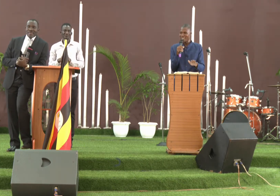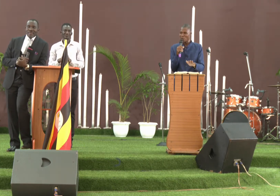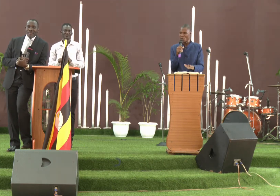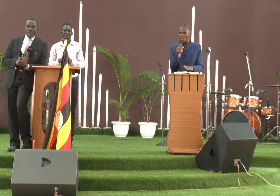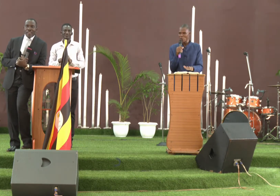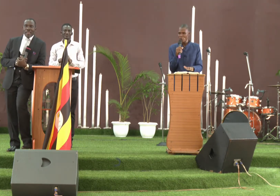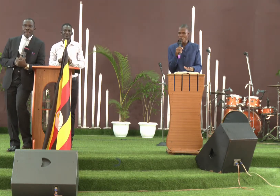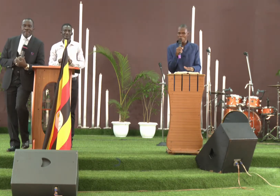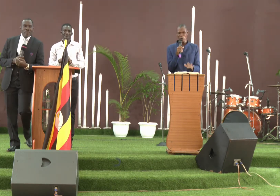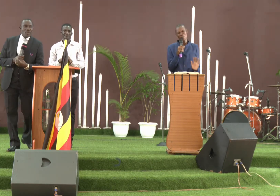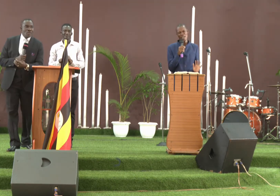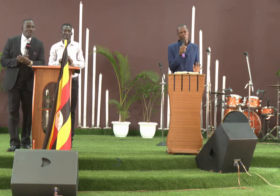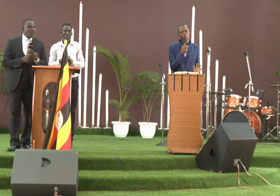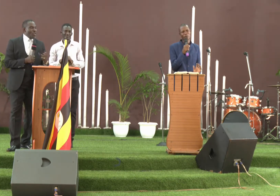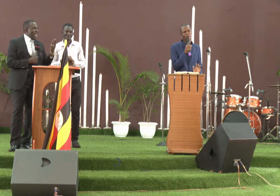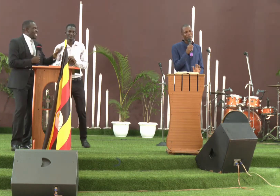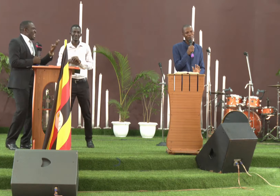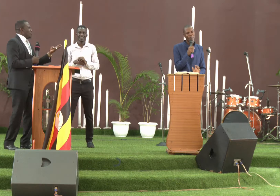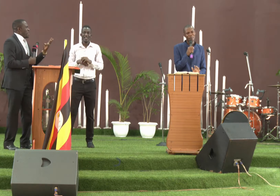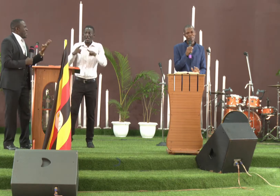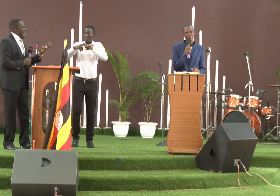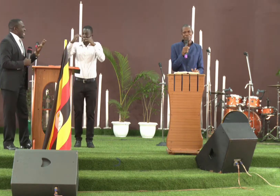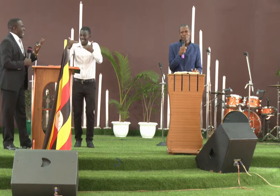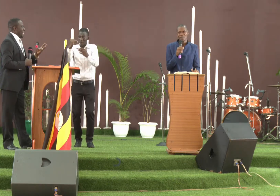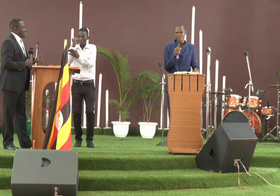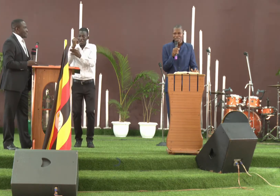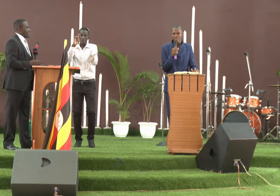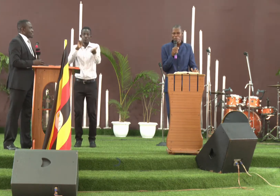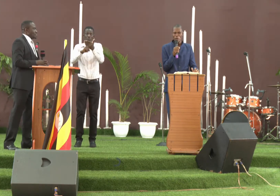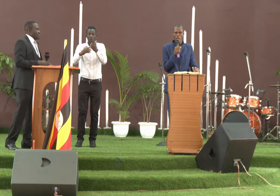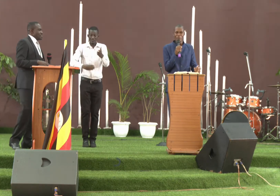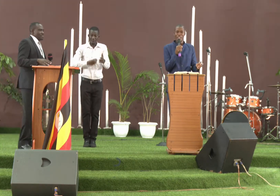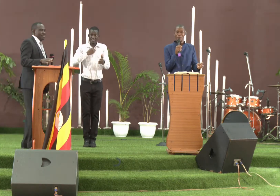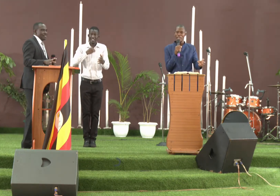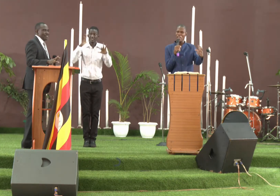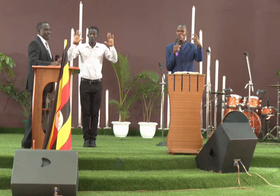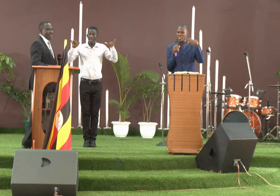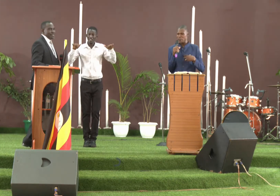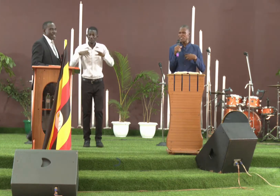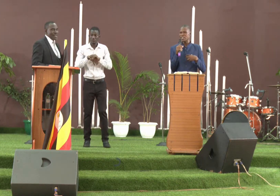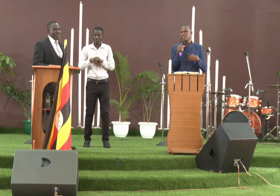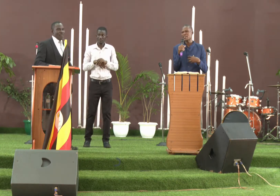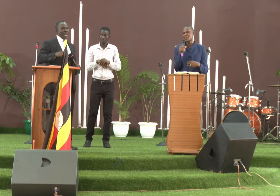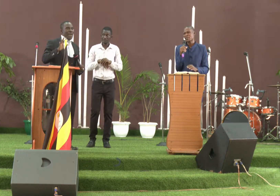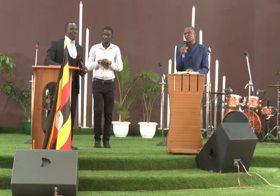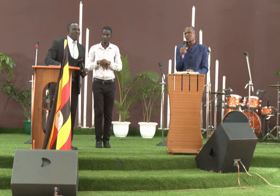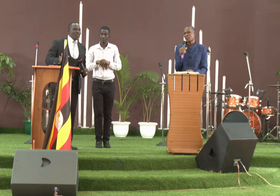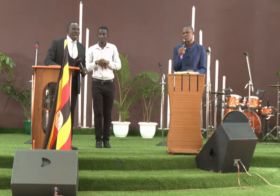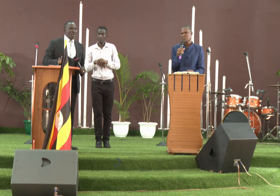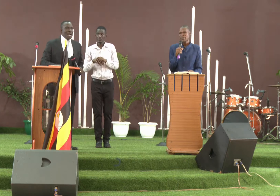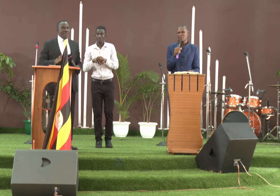in the sitting room and you don't want to go to bed at all. Onakyaliddwa bamalayika. This one who has received the angels as visitors.